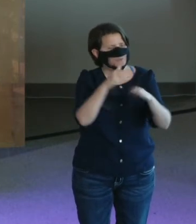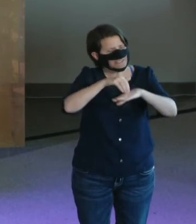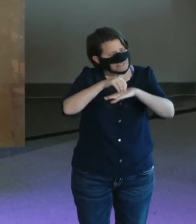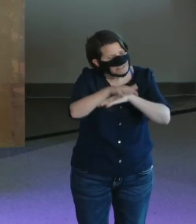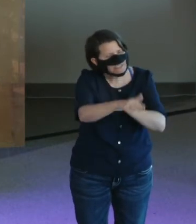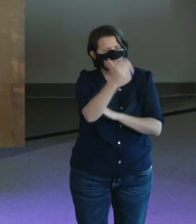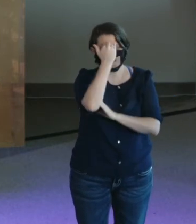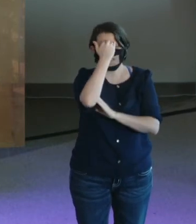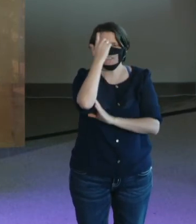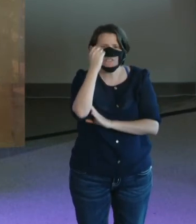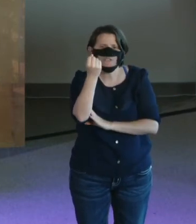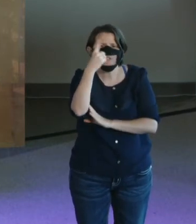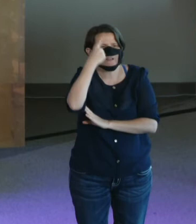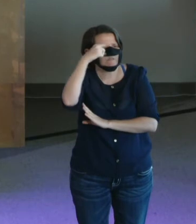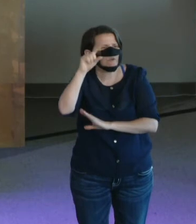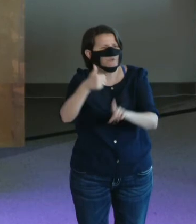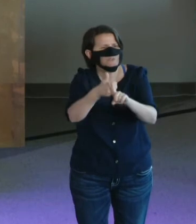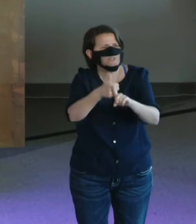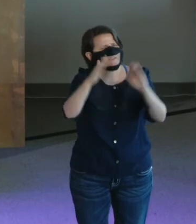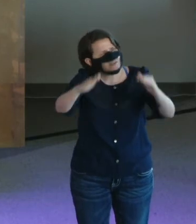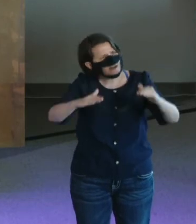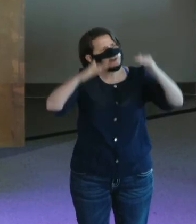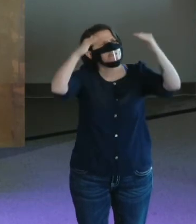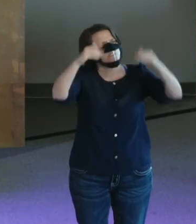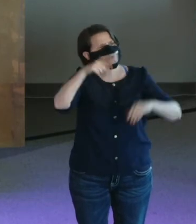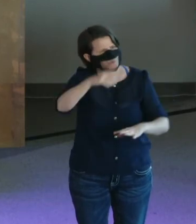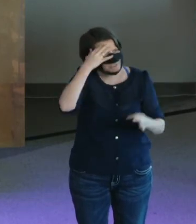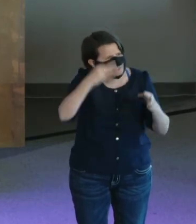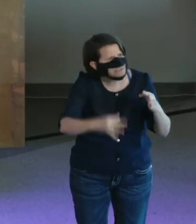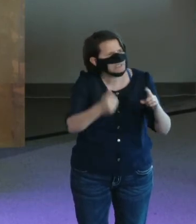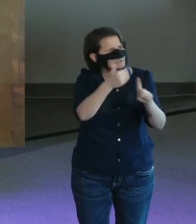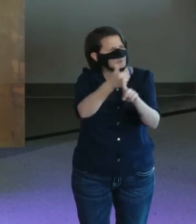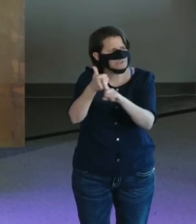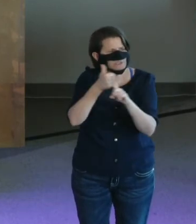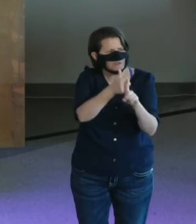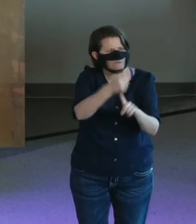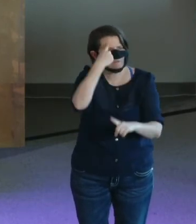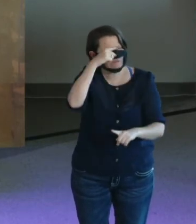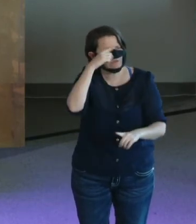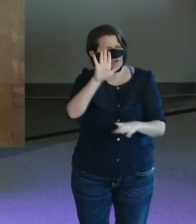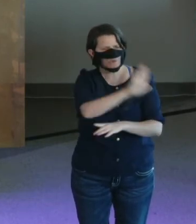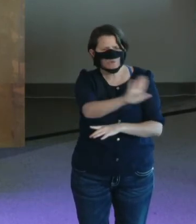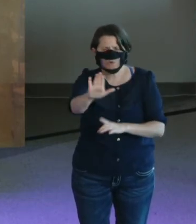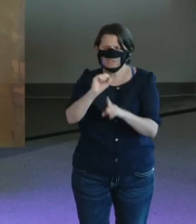understanding for your highest good so that you can make the right decision for your unique situation.